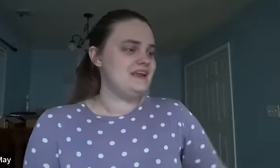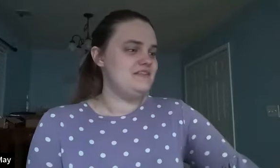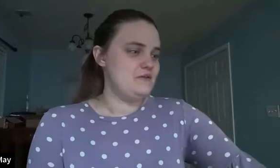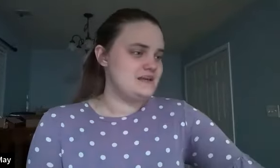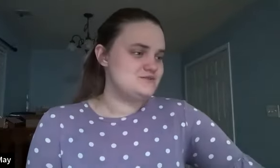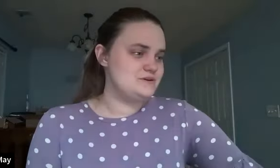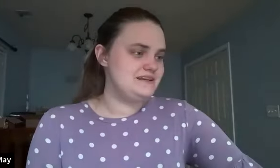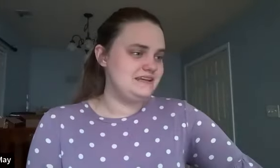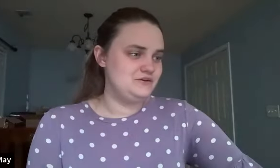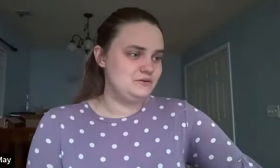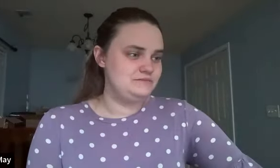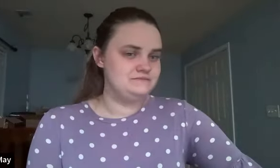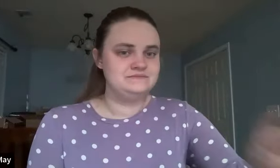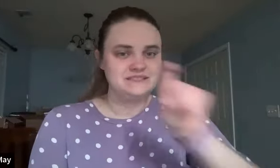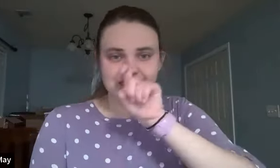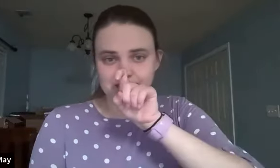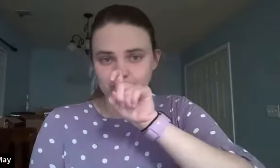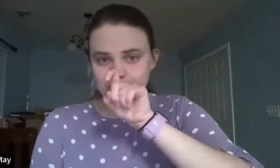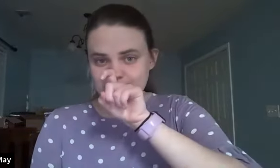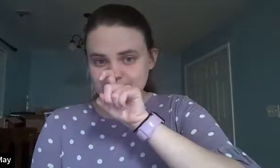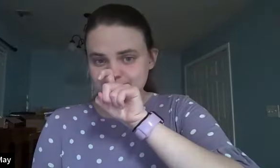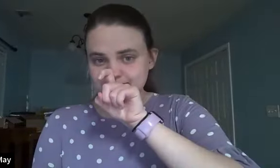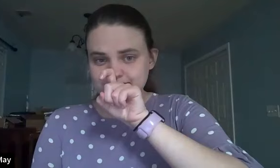And then the last one, eagle. Eagle.